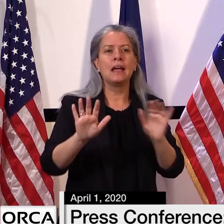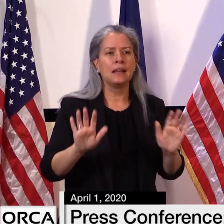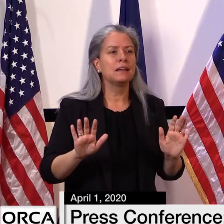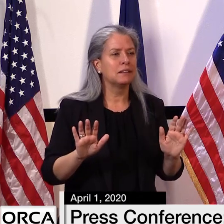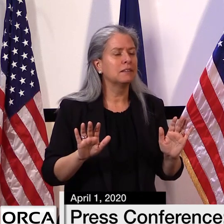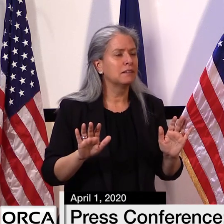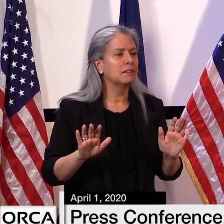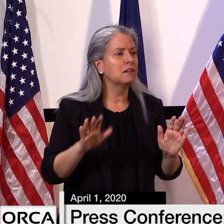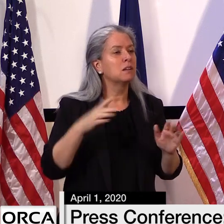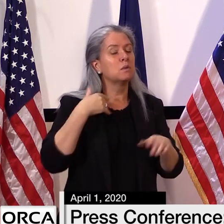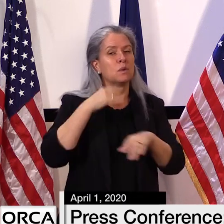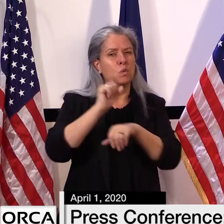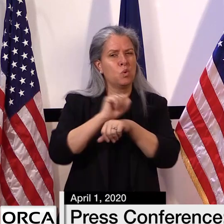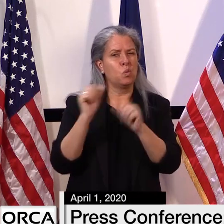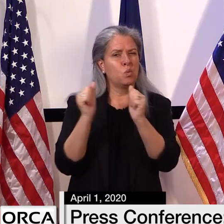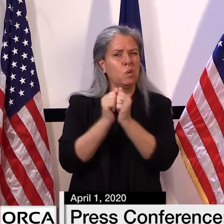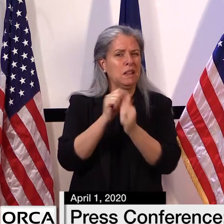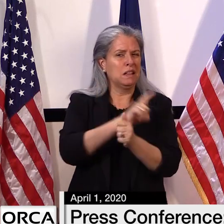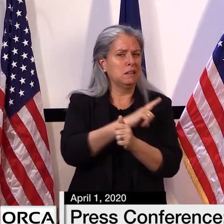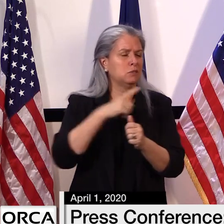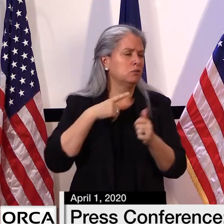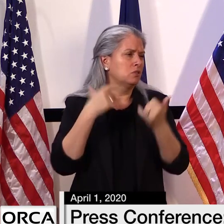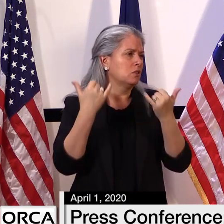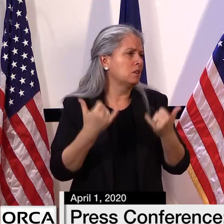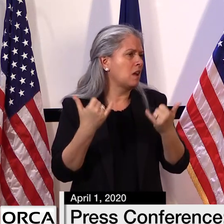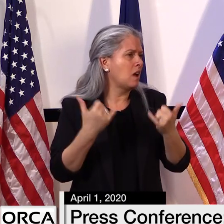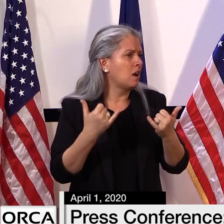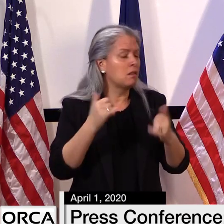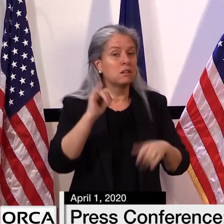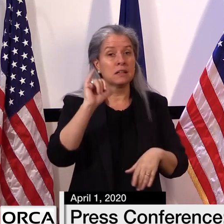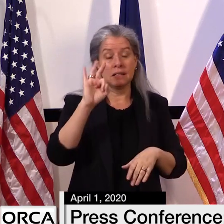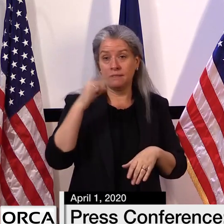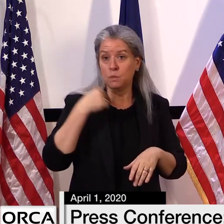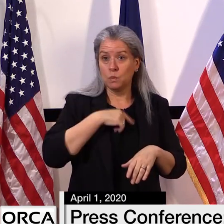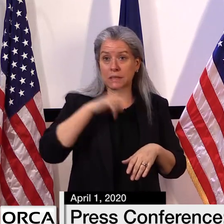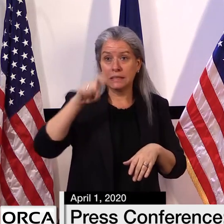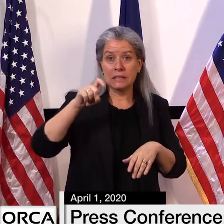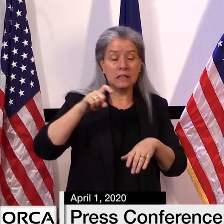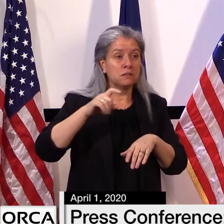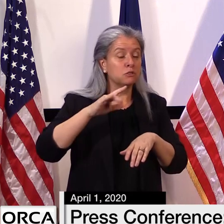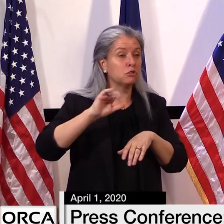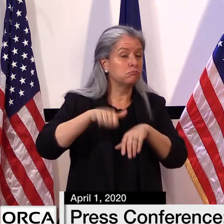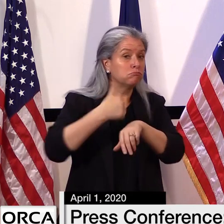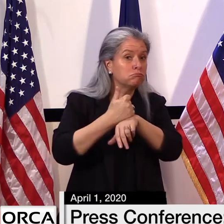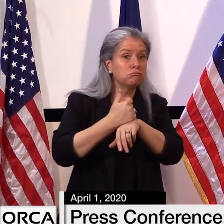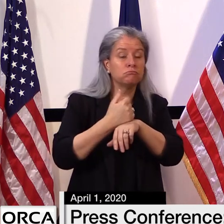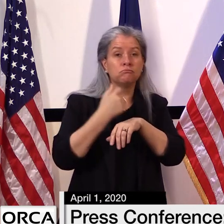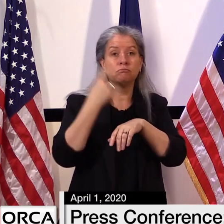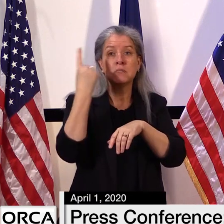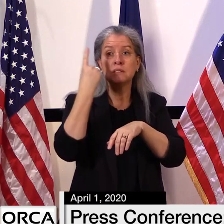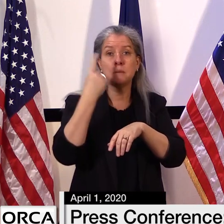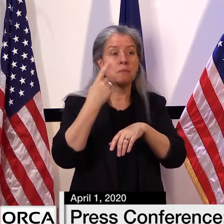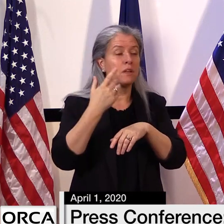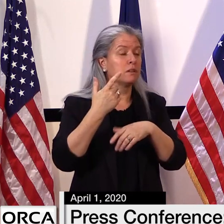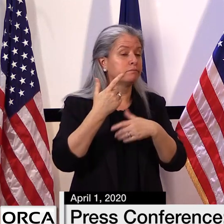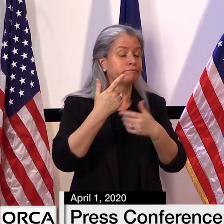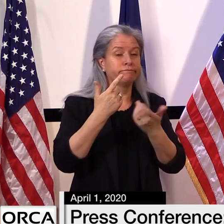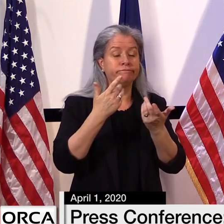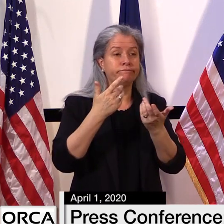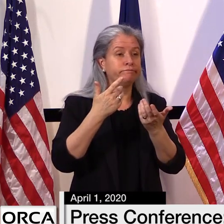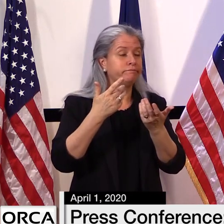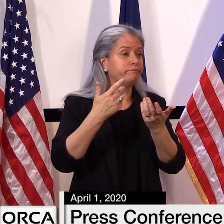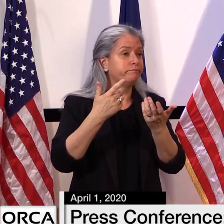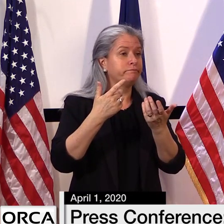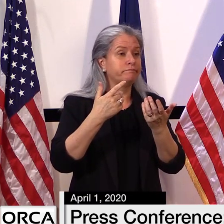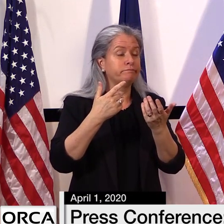legislature at this point to be ready if we need to put this into place immediately in terms of